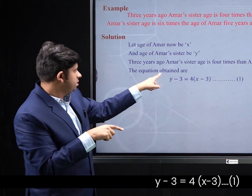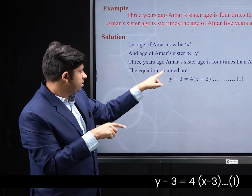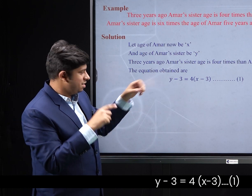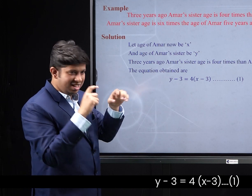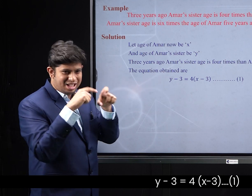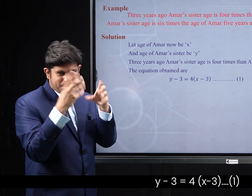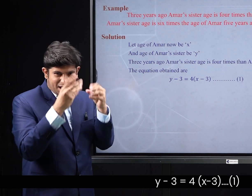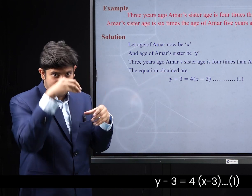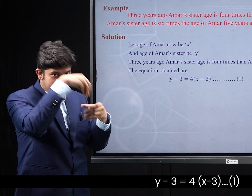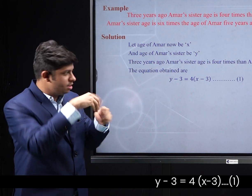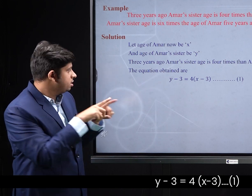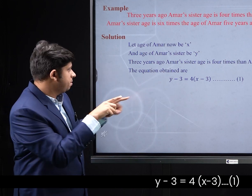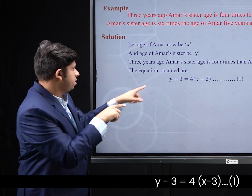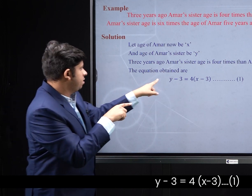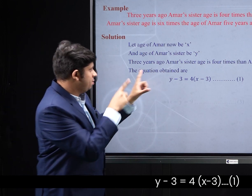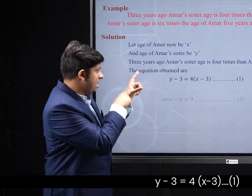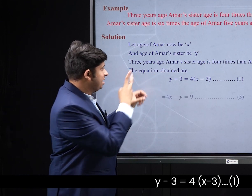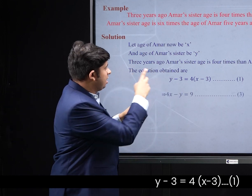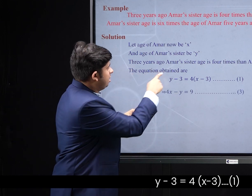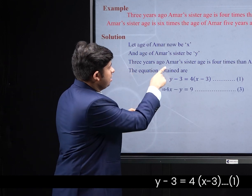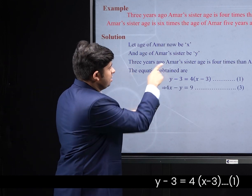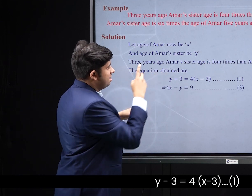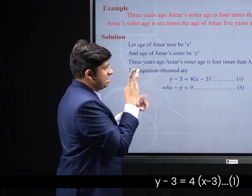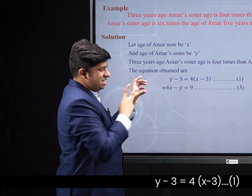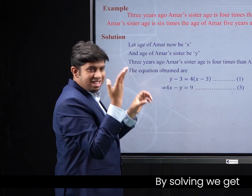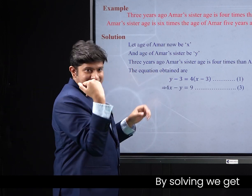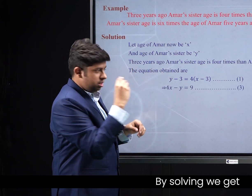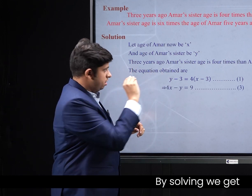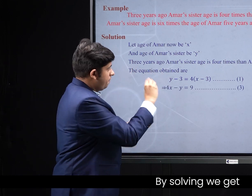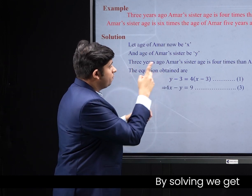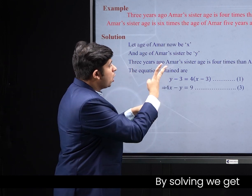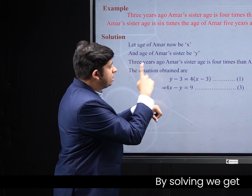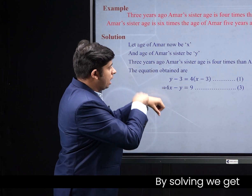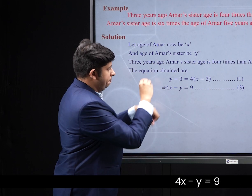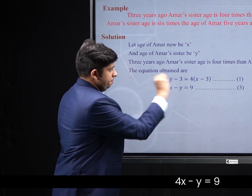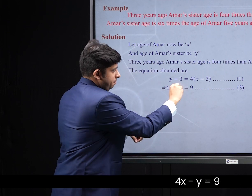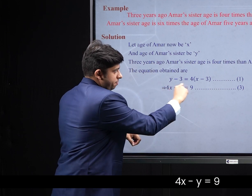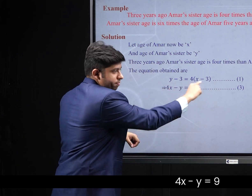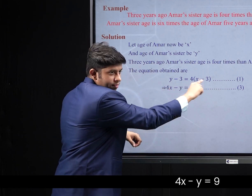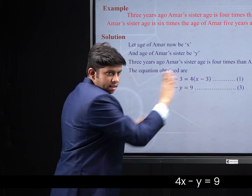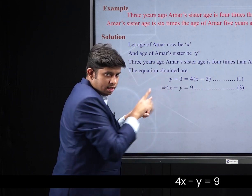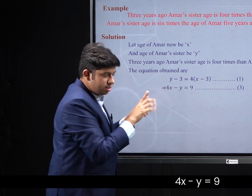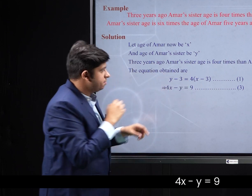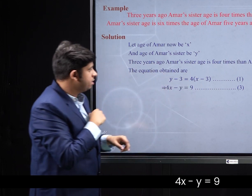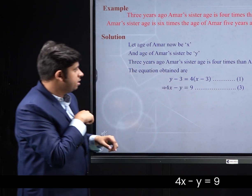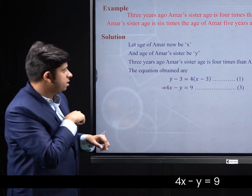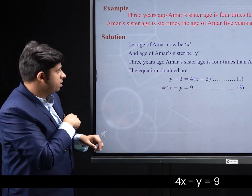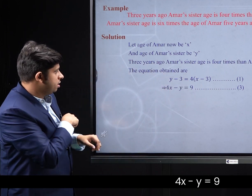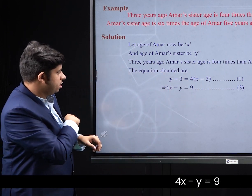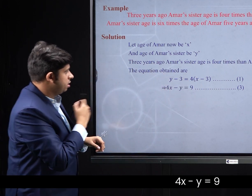is equal to 4 into x minus 3. By solving, we get 4x minus y is equal to